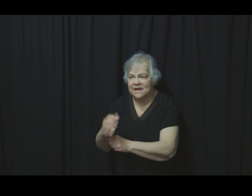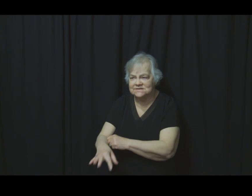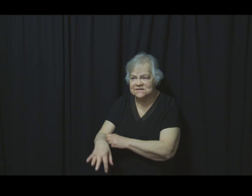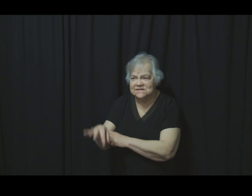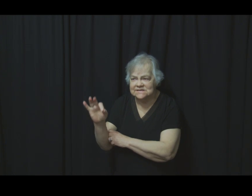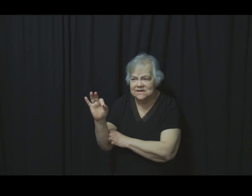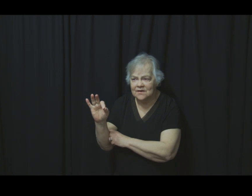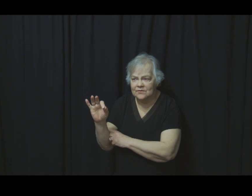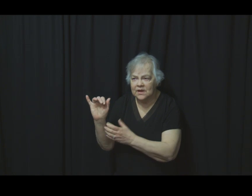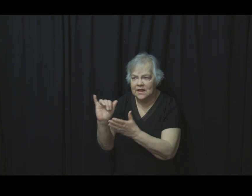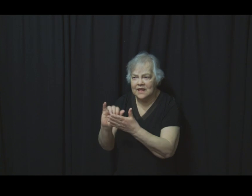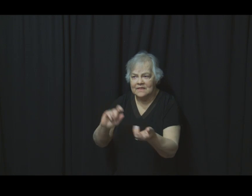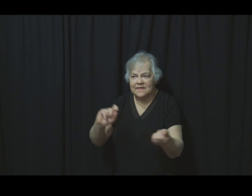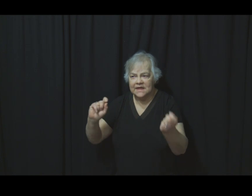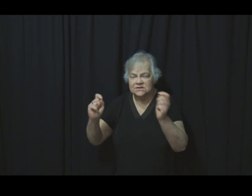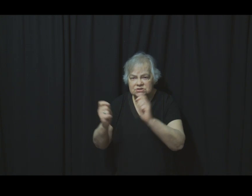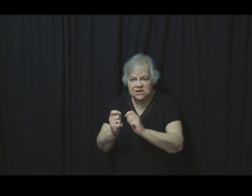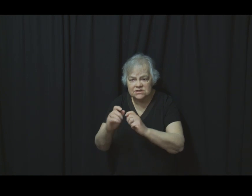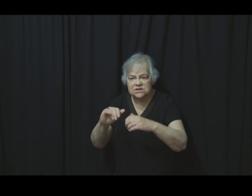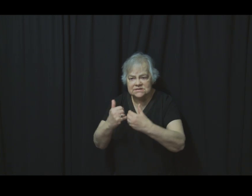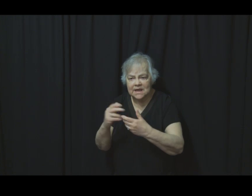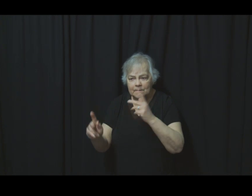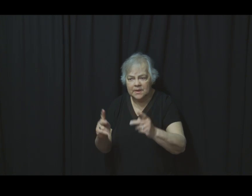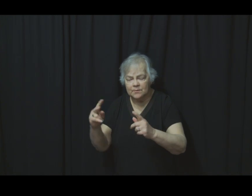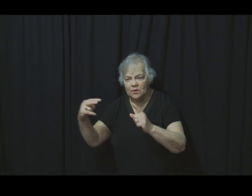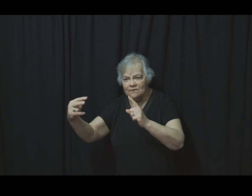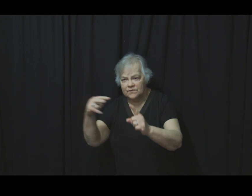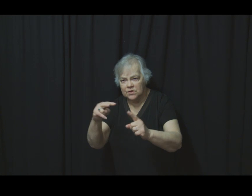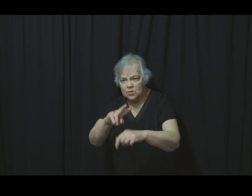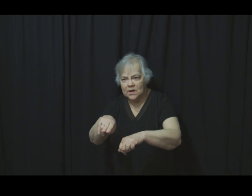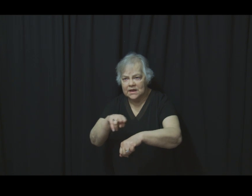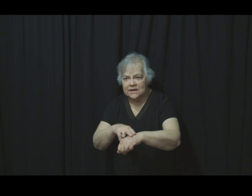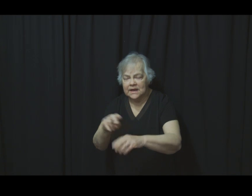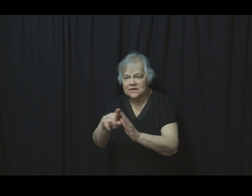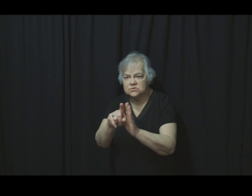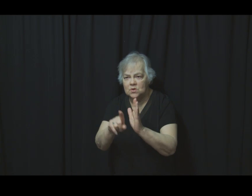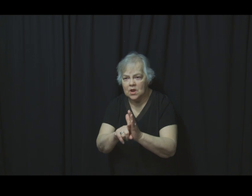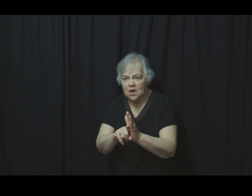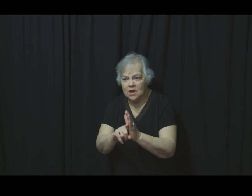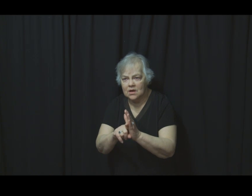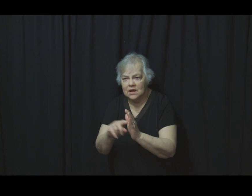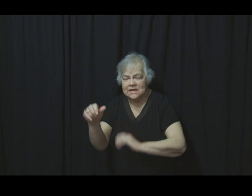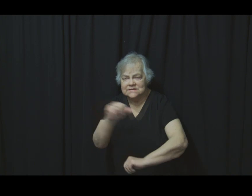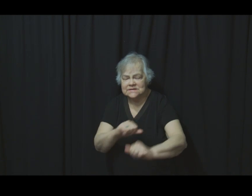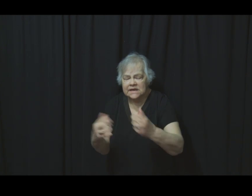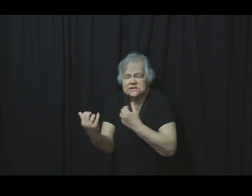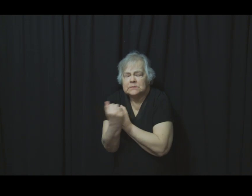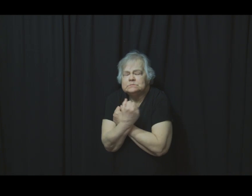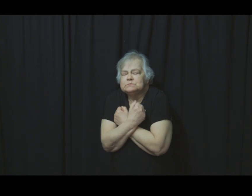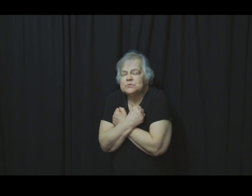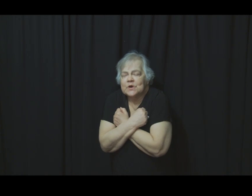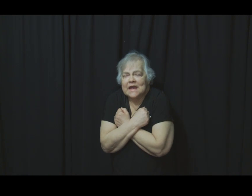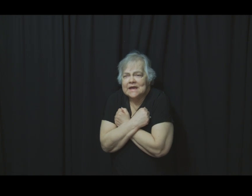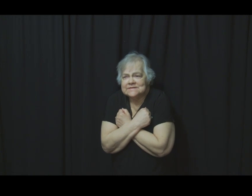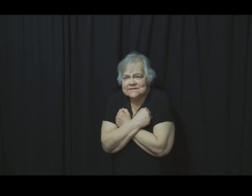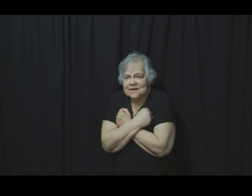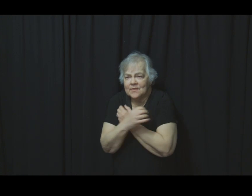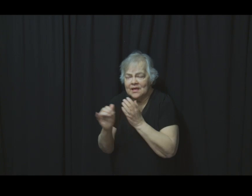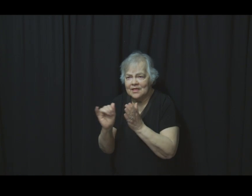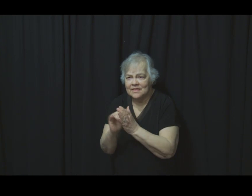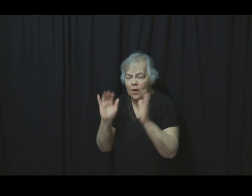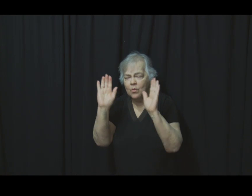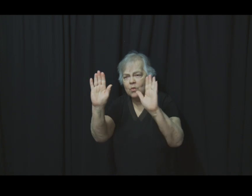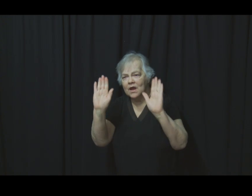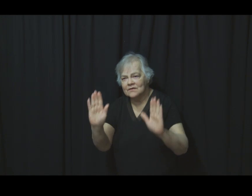that changes the way people view natural law, scientists embrace him or her. This person's fantastic.